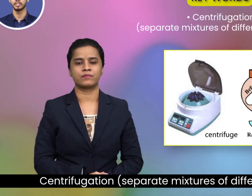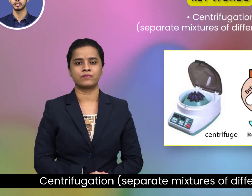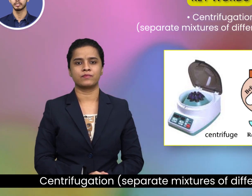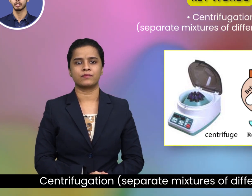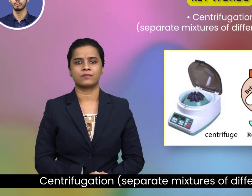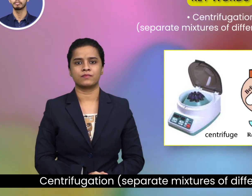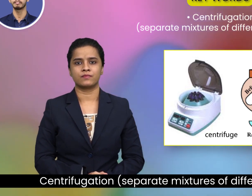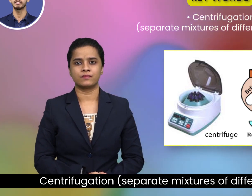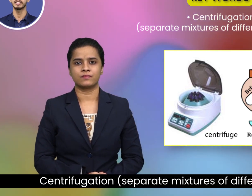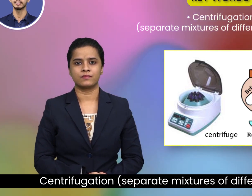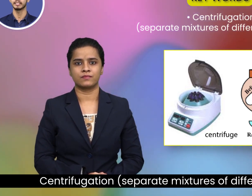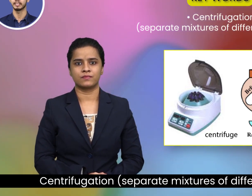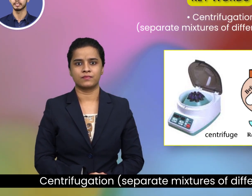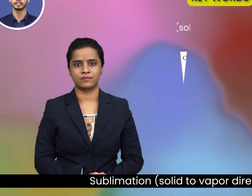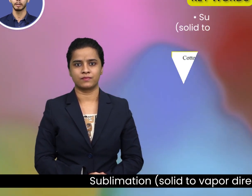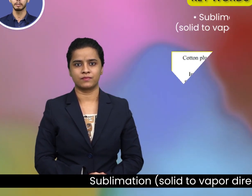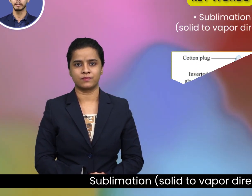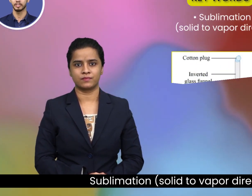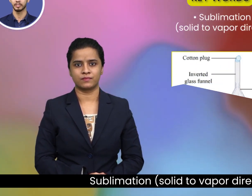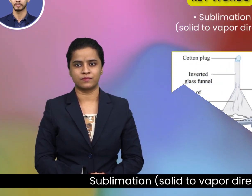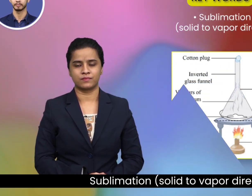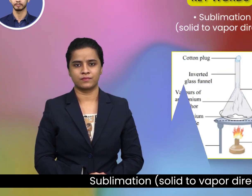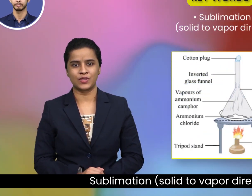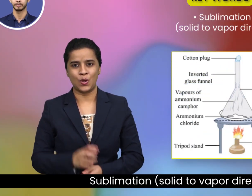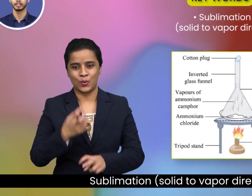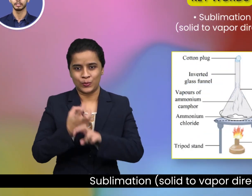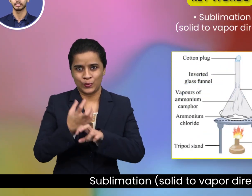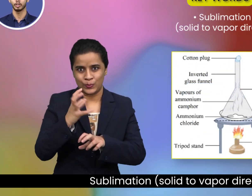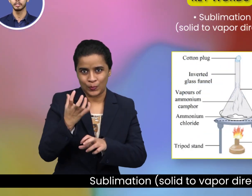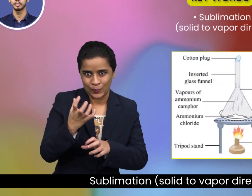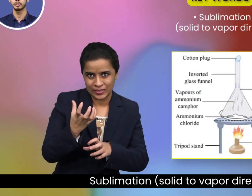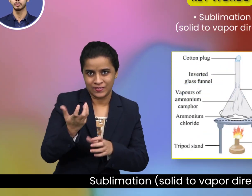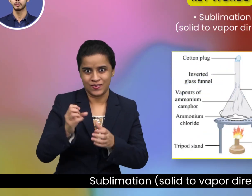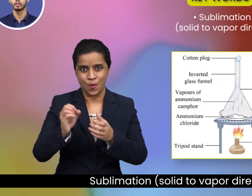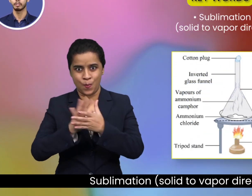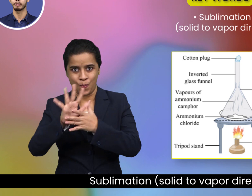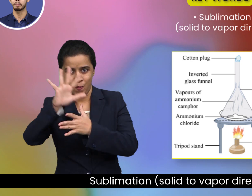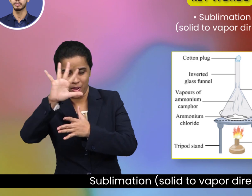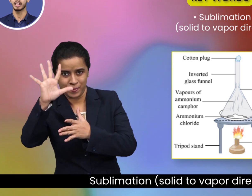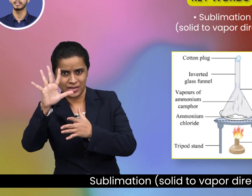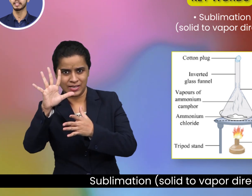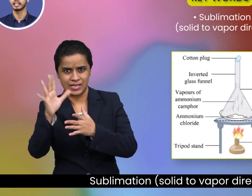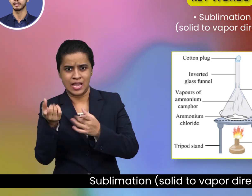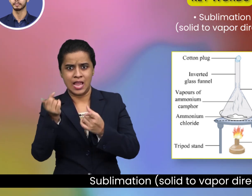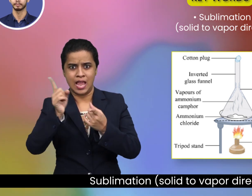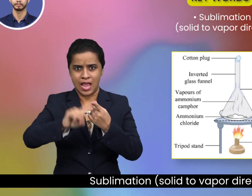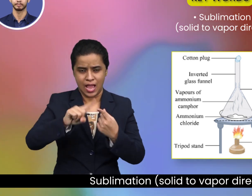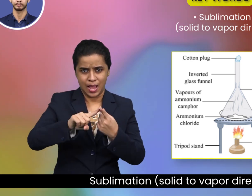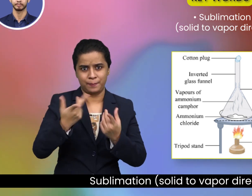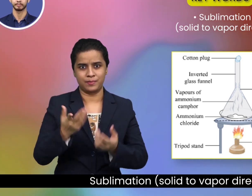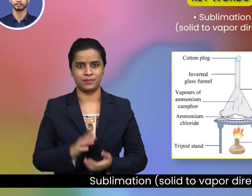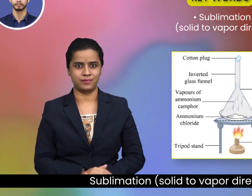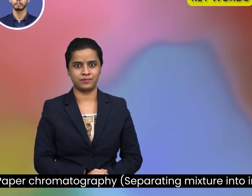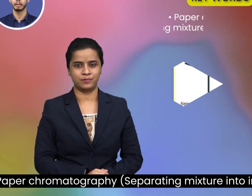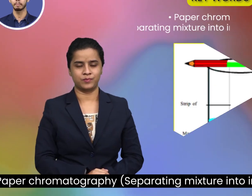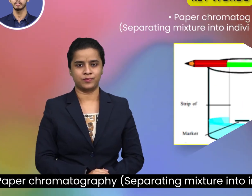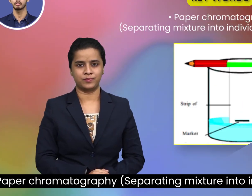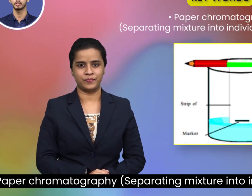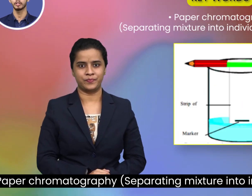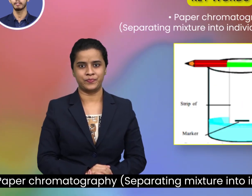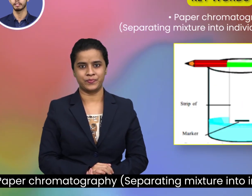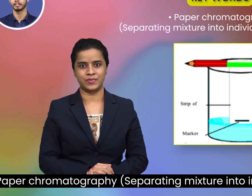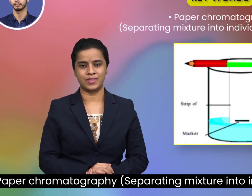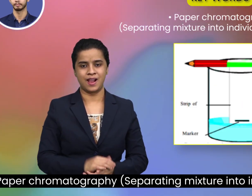separate mixtures of different densities, sublimation, solid to vapor directly,